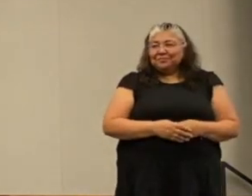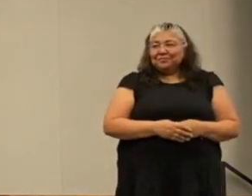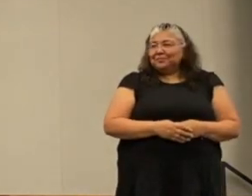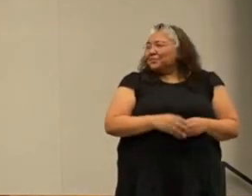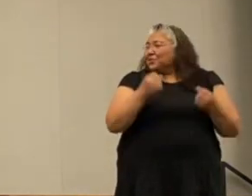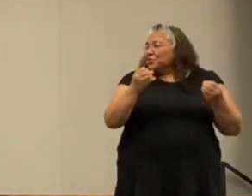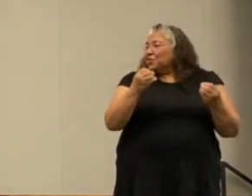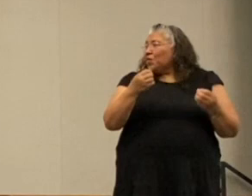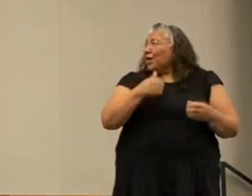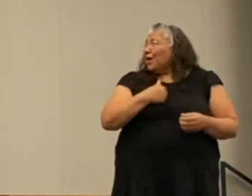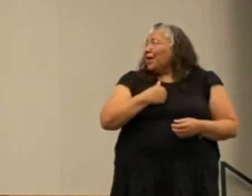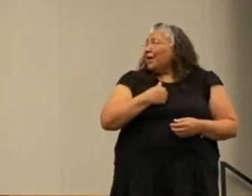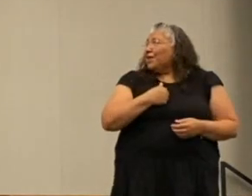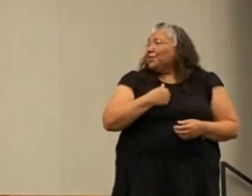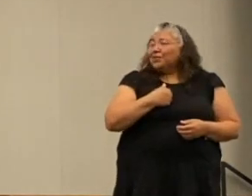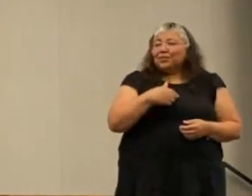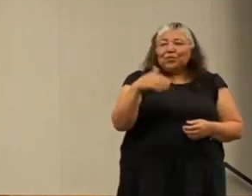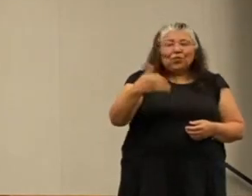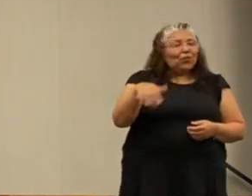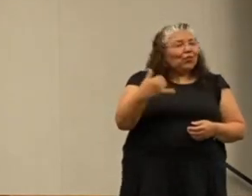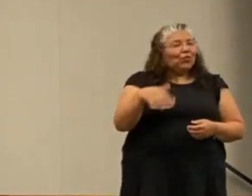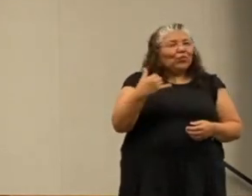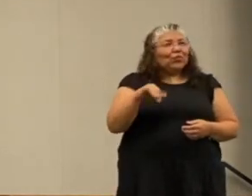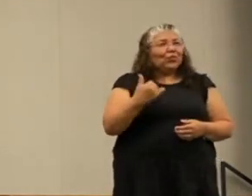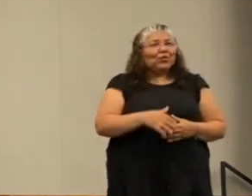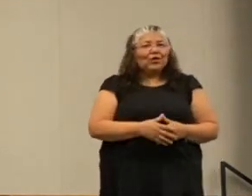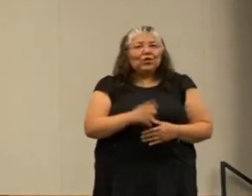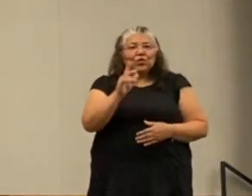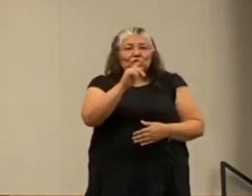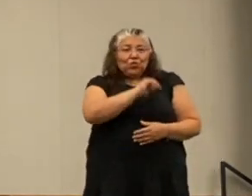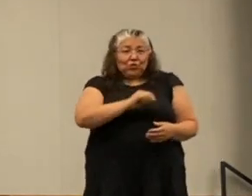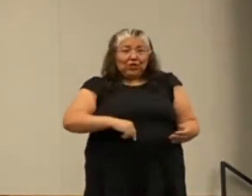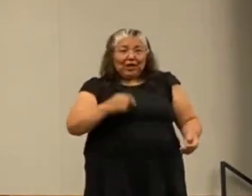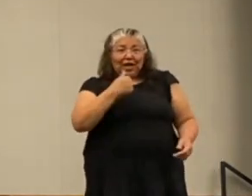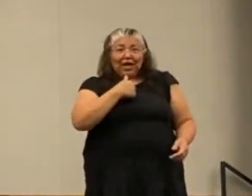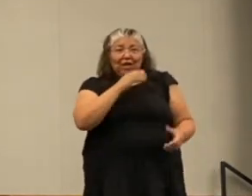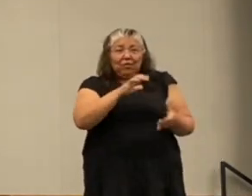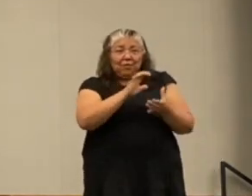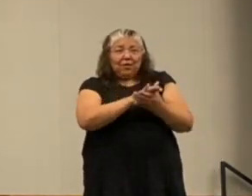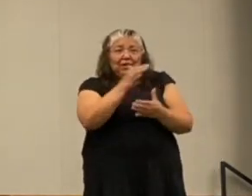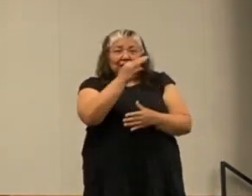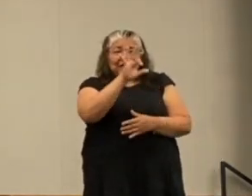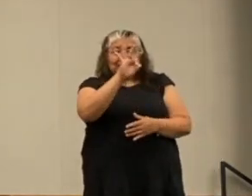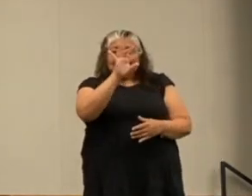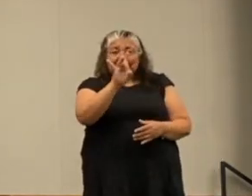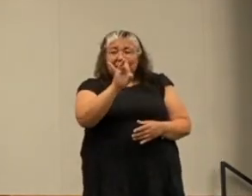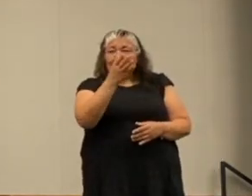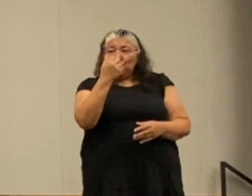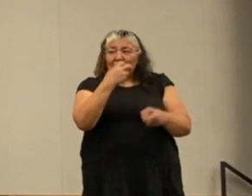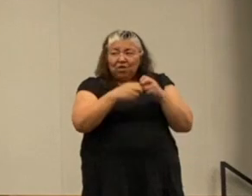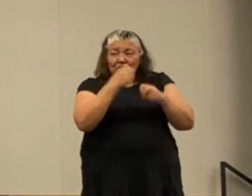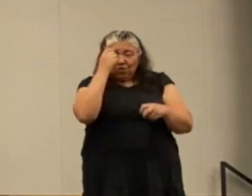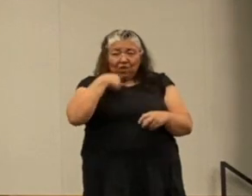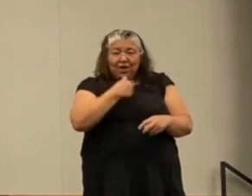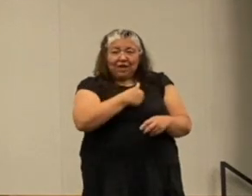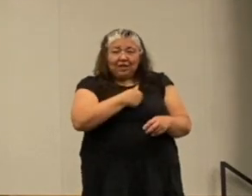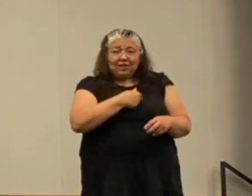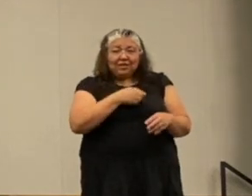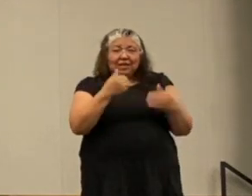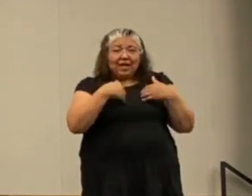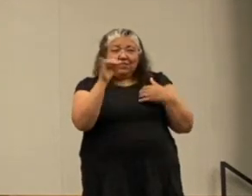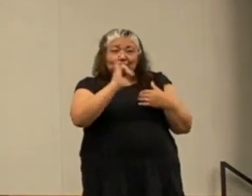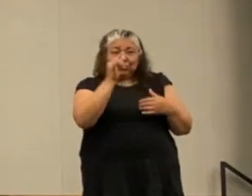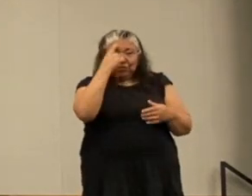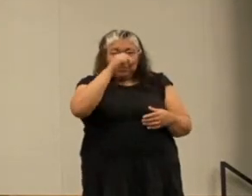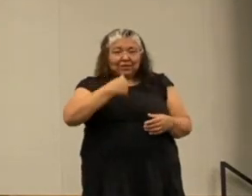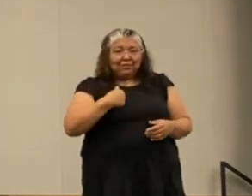And so I, man, I'll tell you what, Trudy and I, we got married in 1998. It was hard for us to get insurance